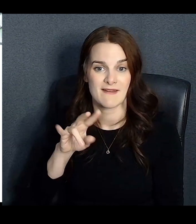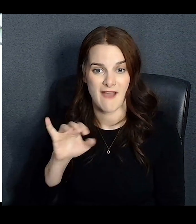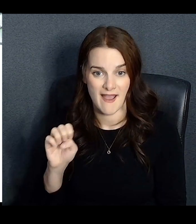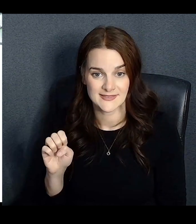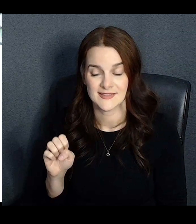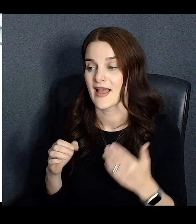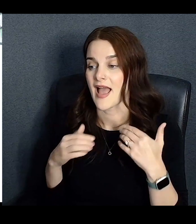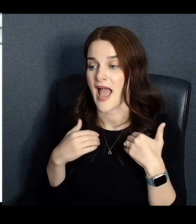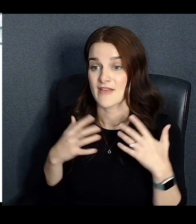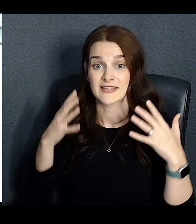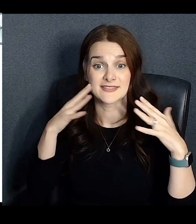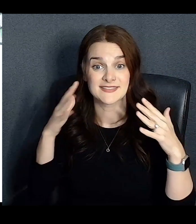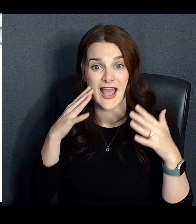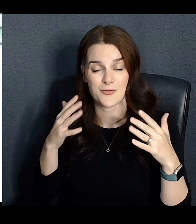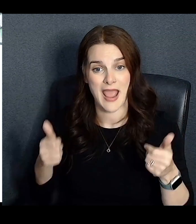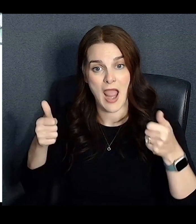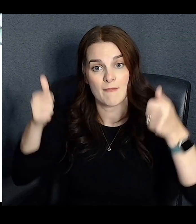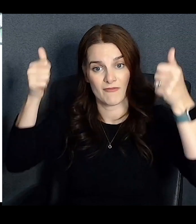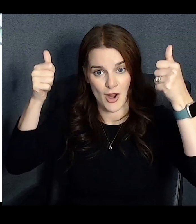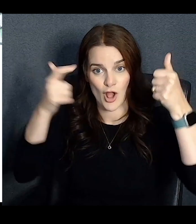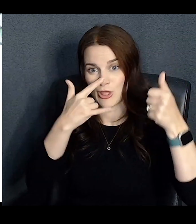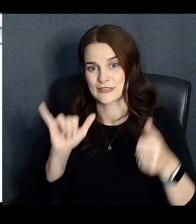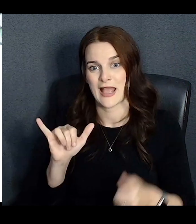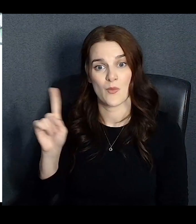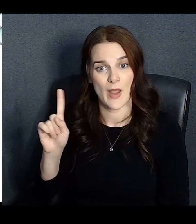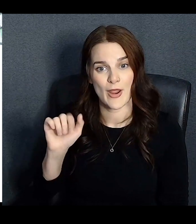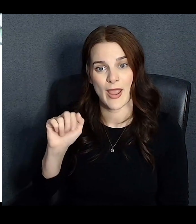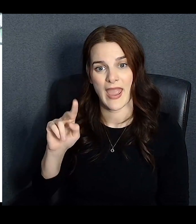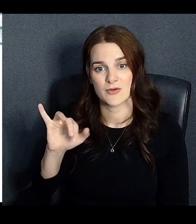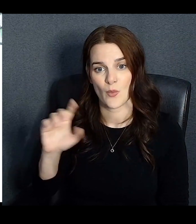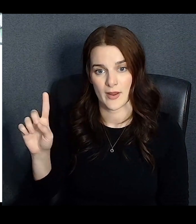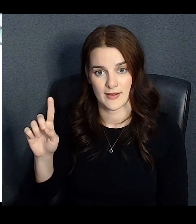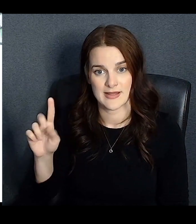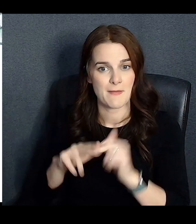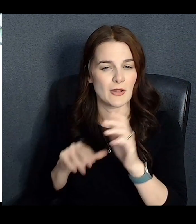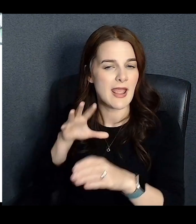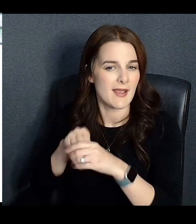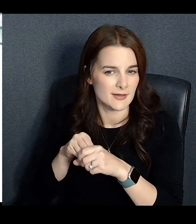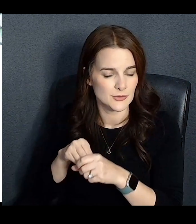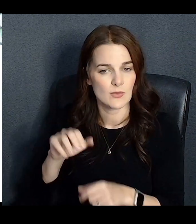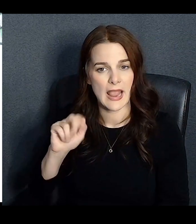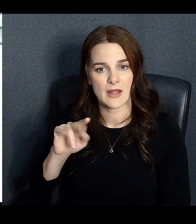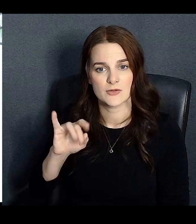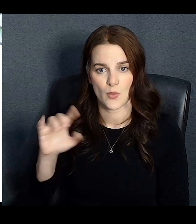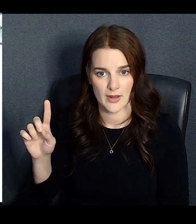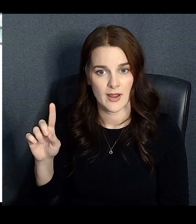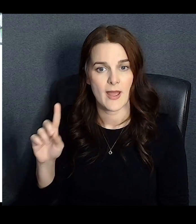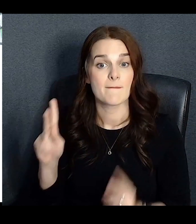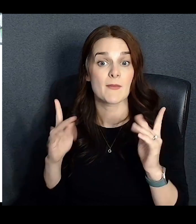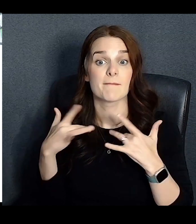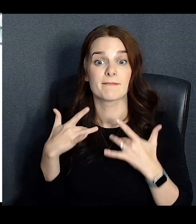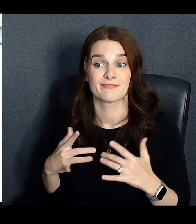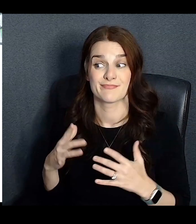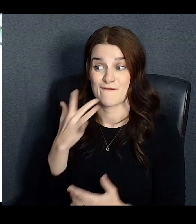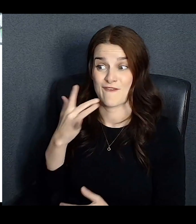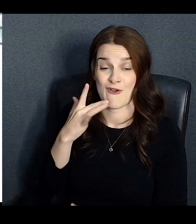device. And this is a photo of what sound amplifier looks like on Android. So that's built into the Android device. Often people